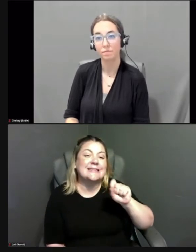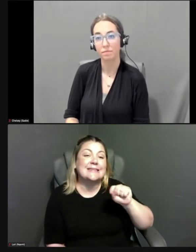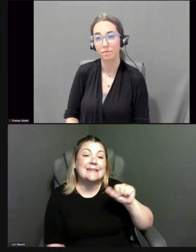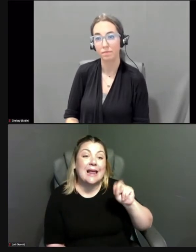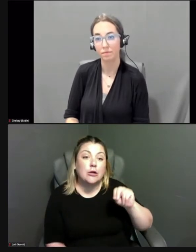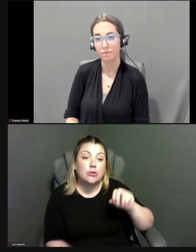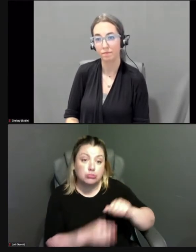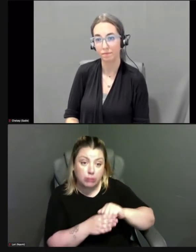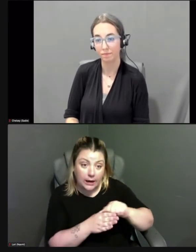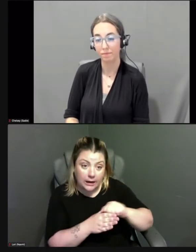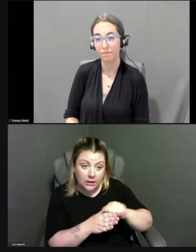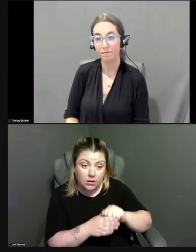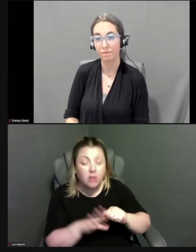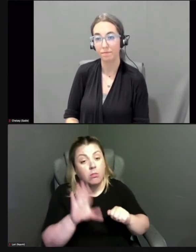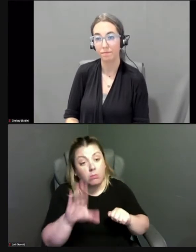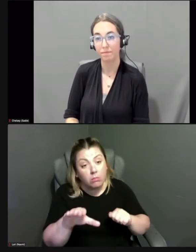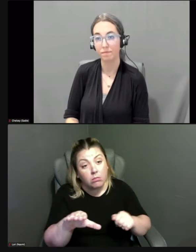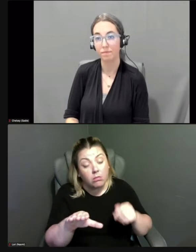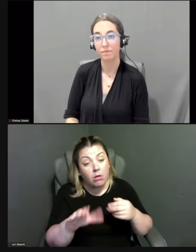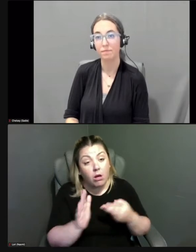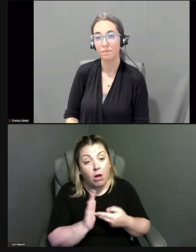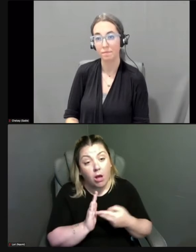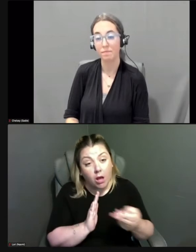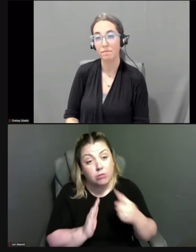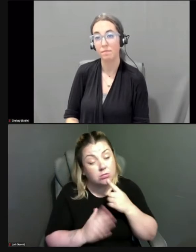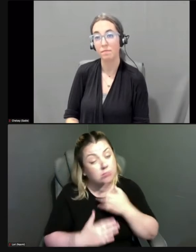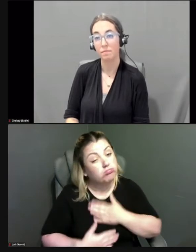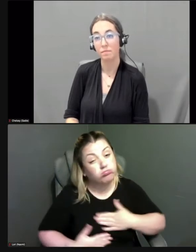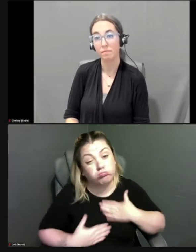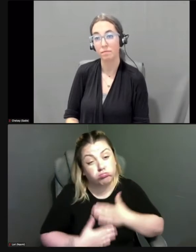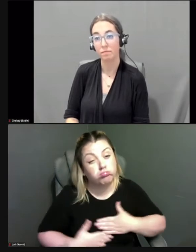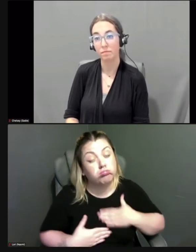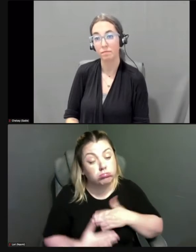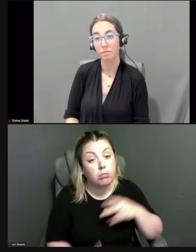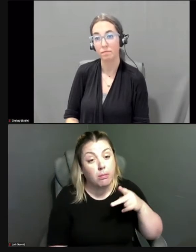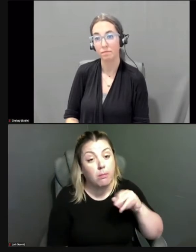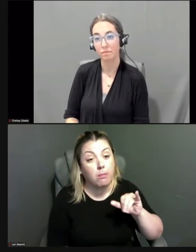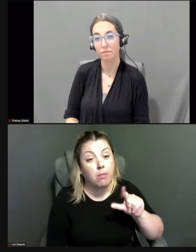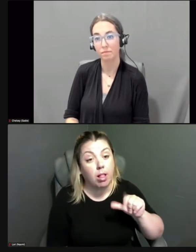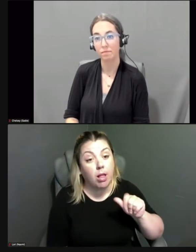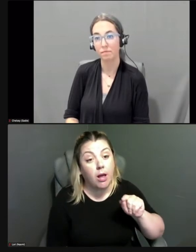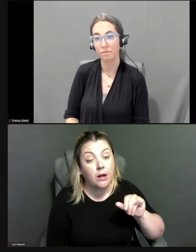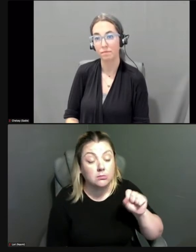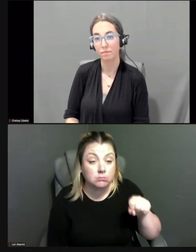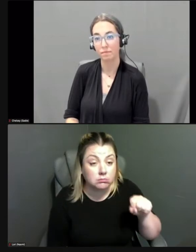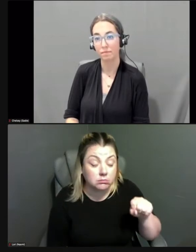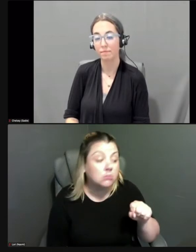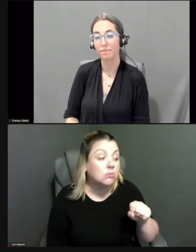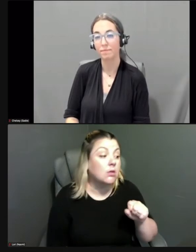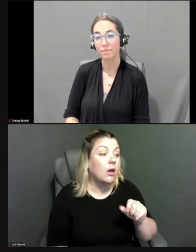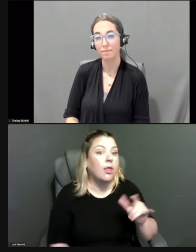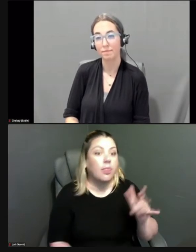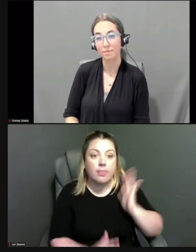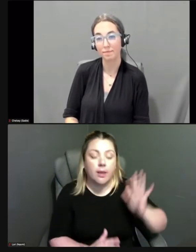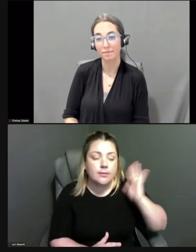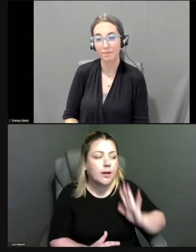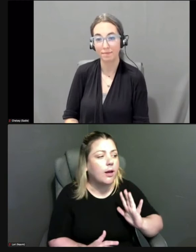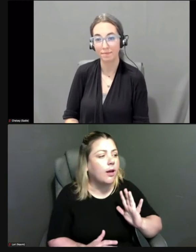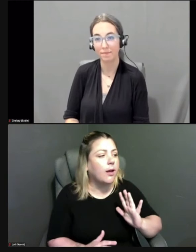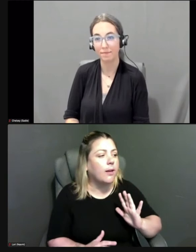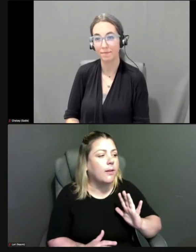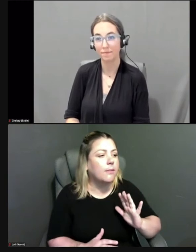truly enjoy the experience of doing Pilates. Although I will say that at that time, which we're talking